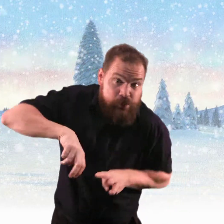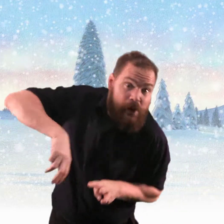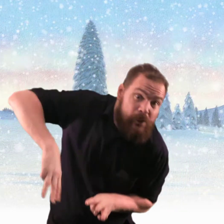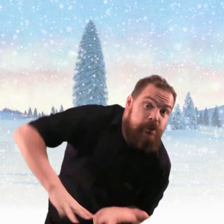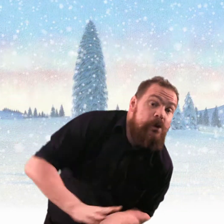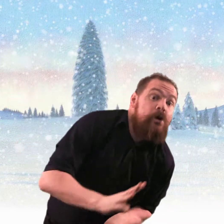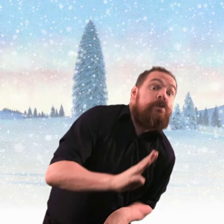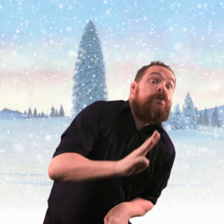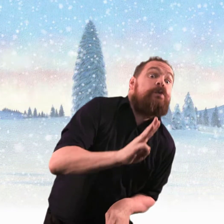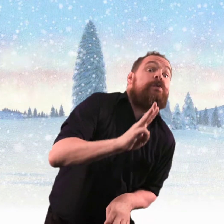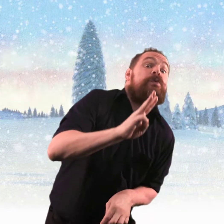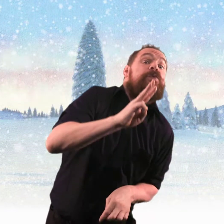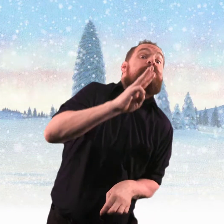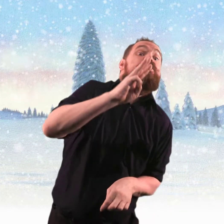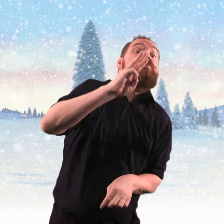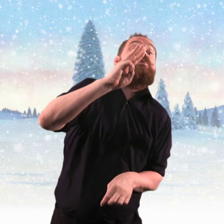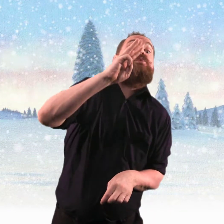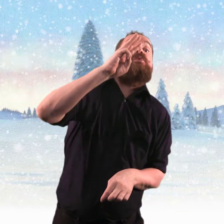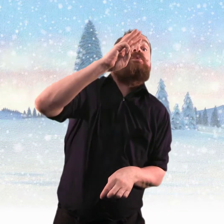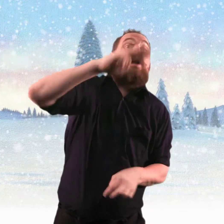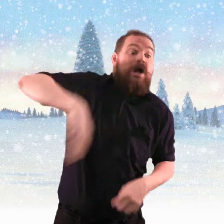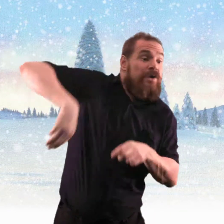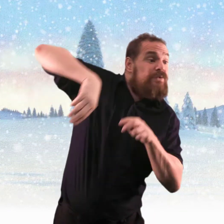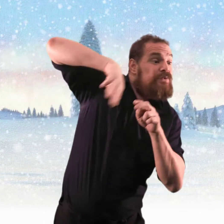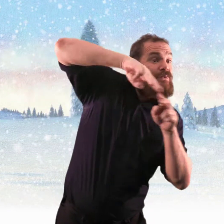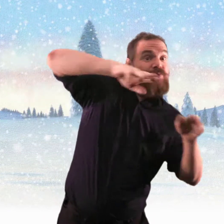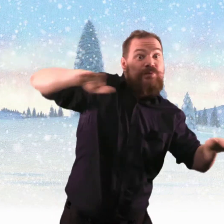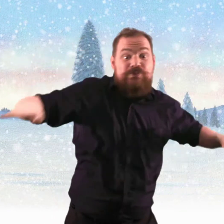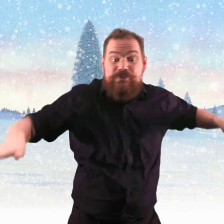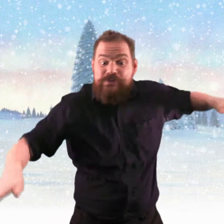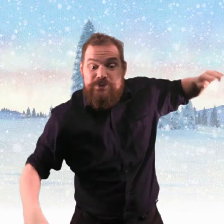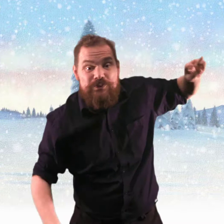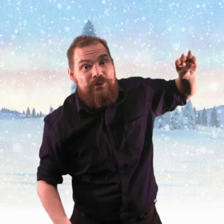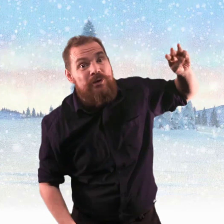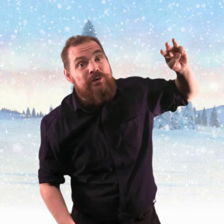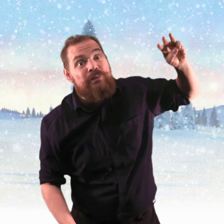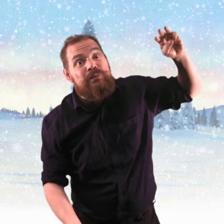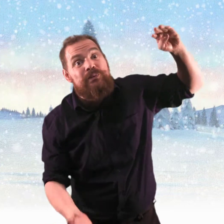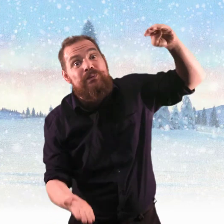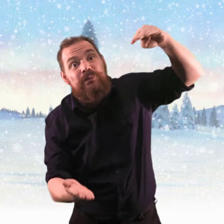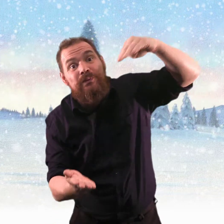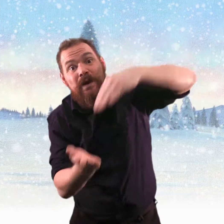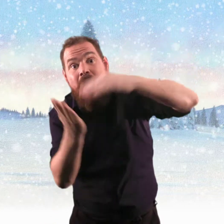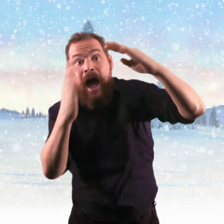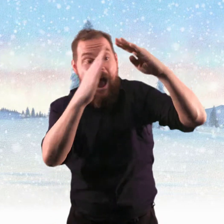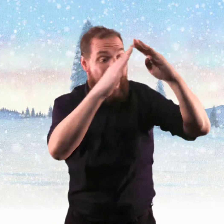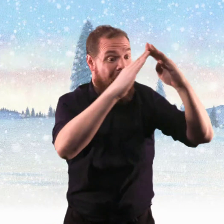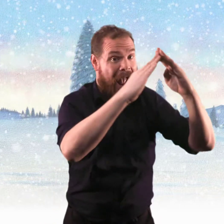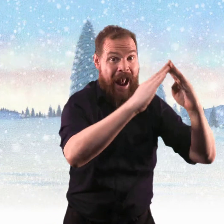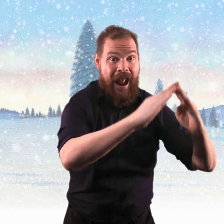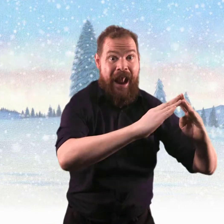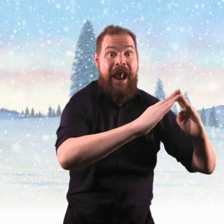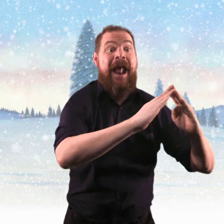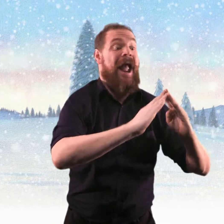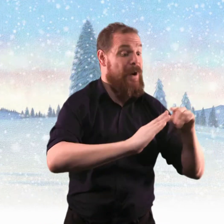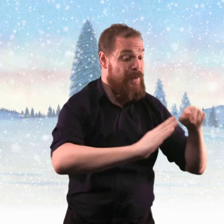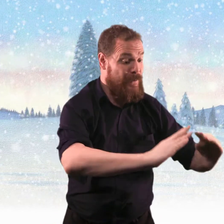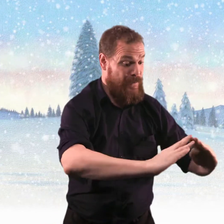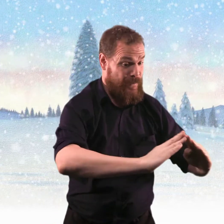was breaking, it was time to go. They flew off over the rooftops and landed back in Billy's garden. It's